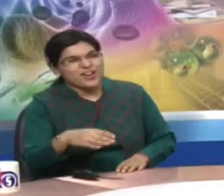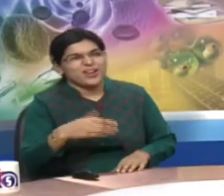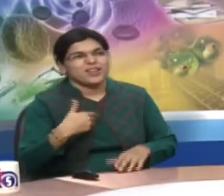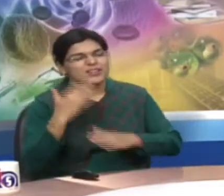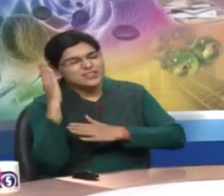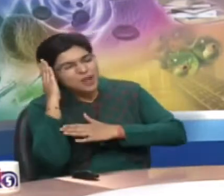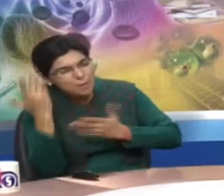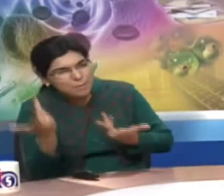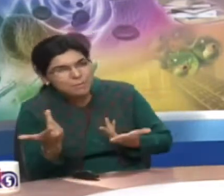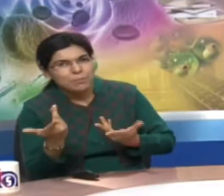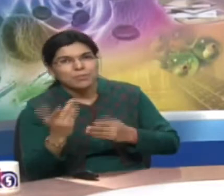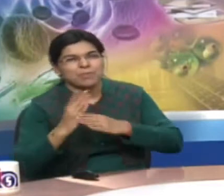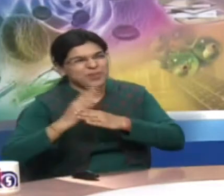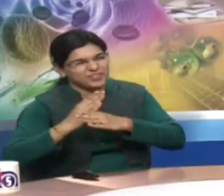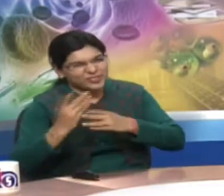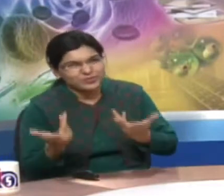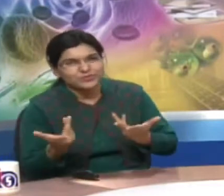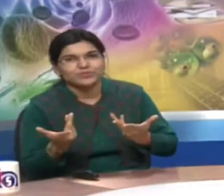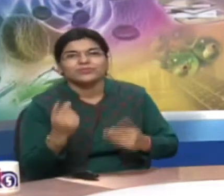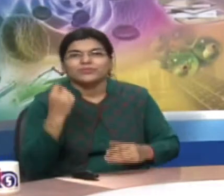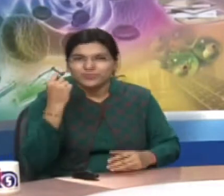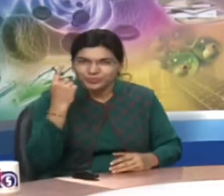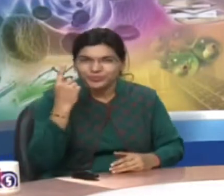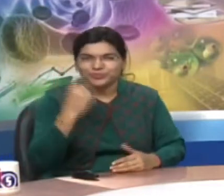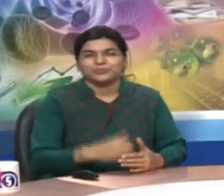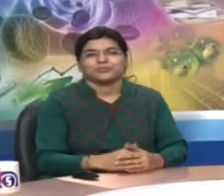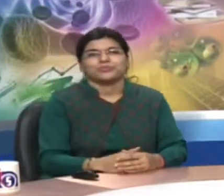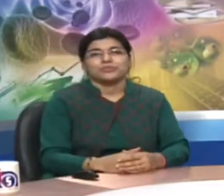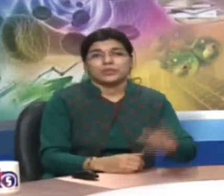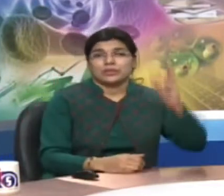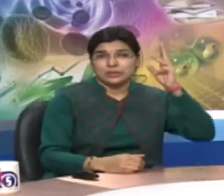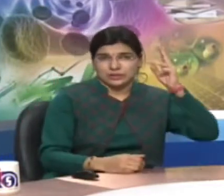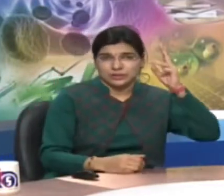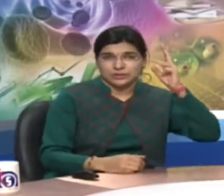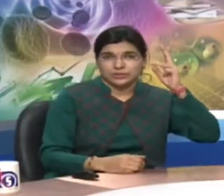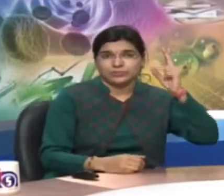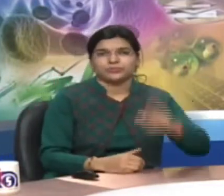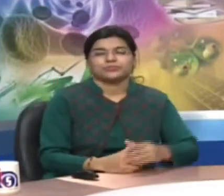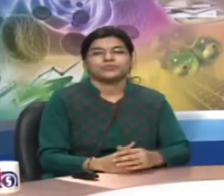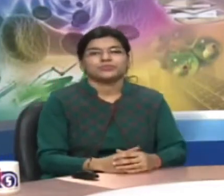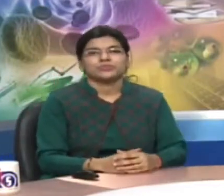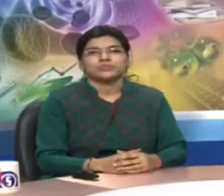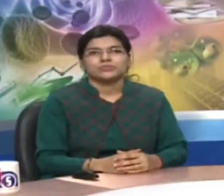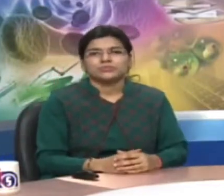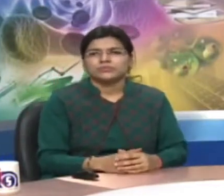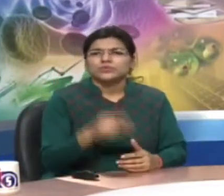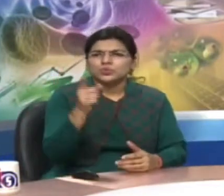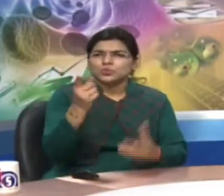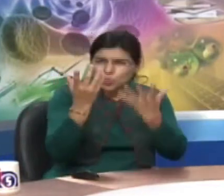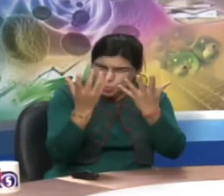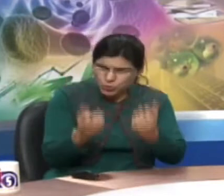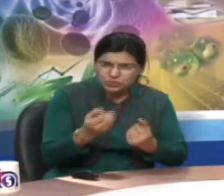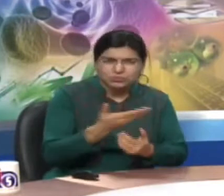When we ask that, why did you call me? For some work, for anything. Third is, why are